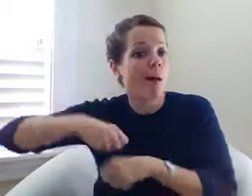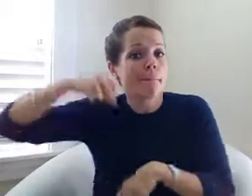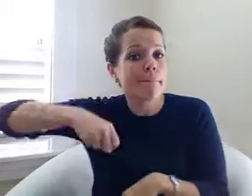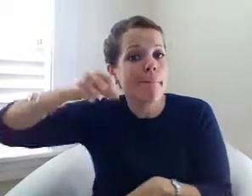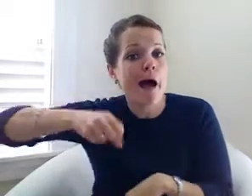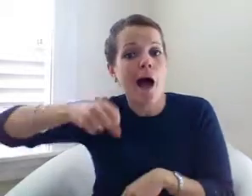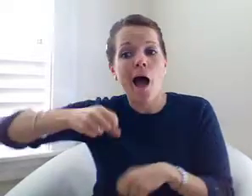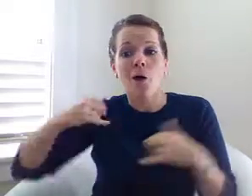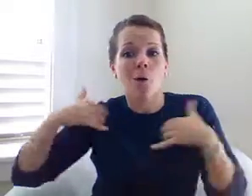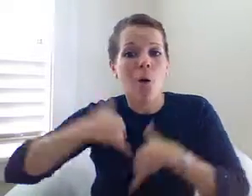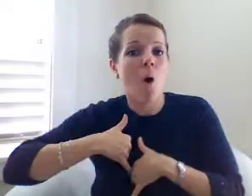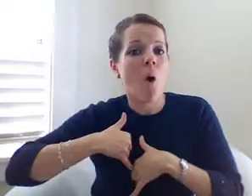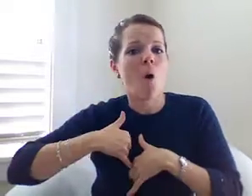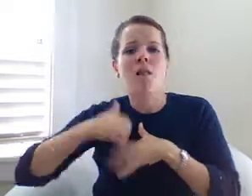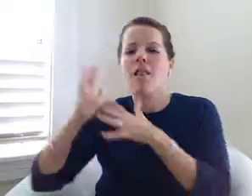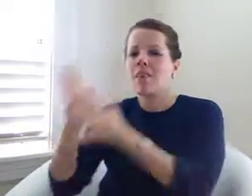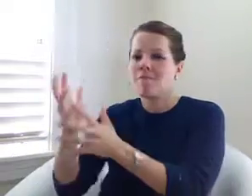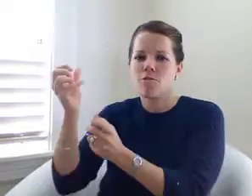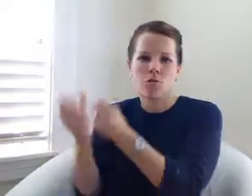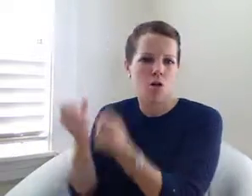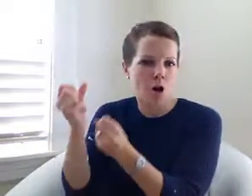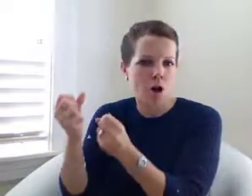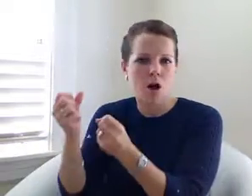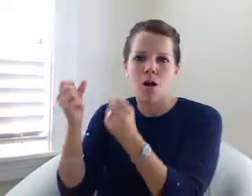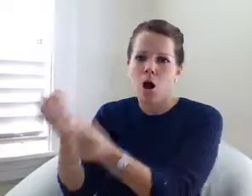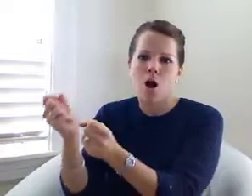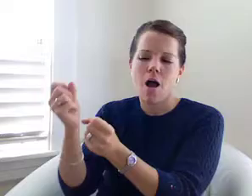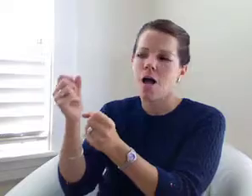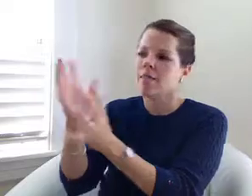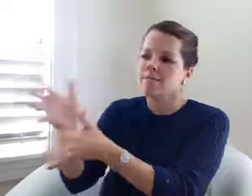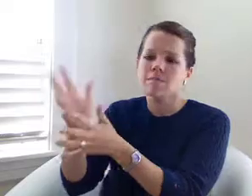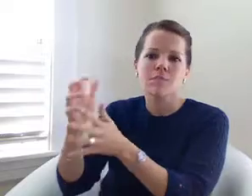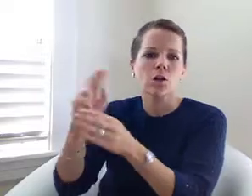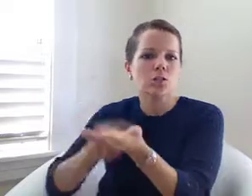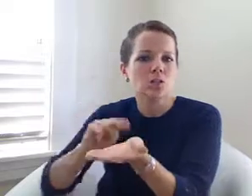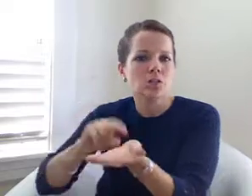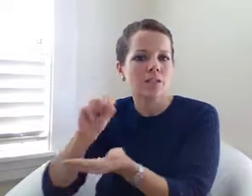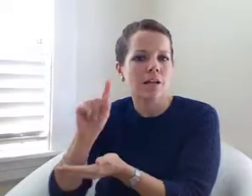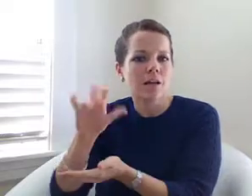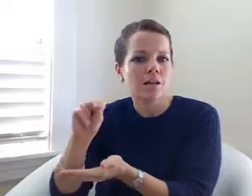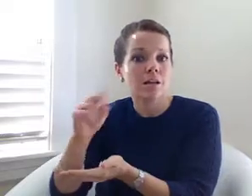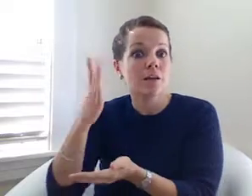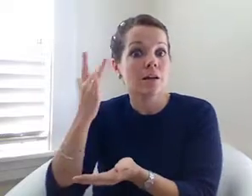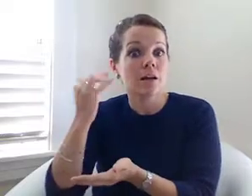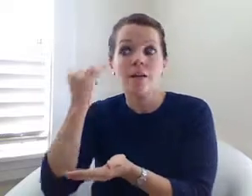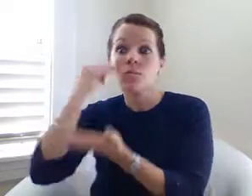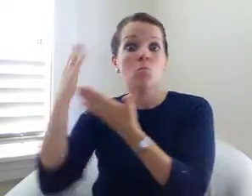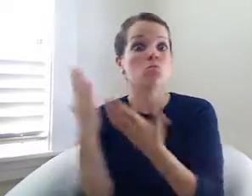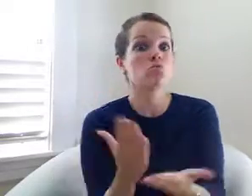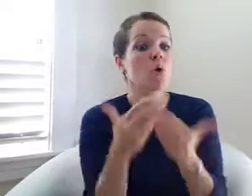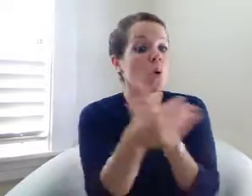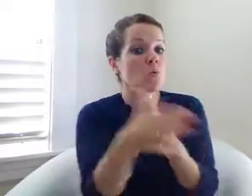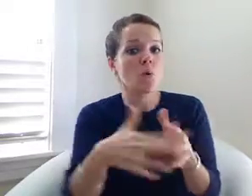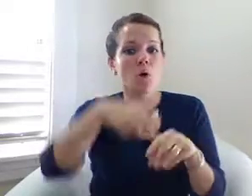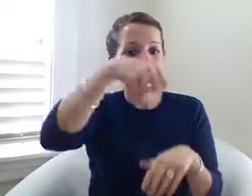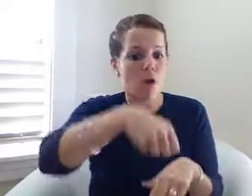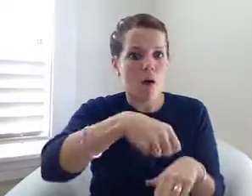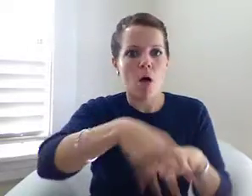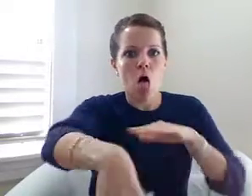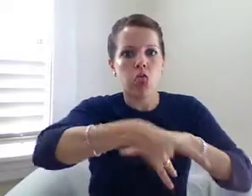room. Whatever you set down in that environment will be contaminated. It is suggested that you do not wear the shoes you wear to the appointment in your